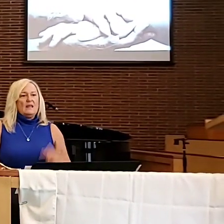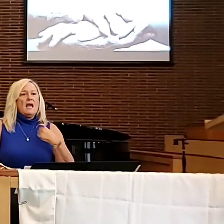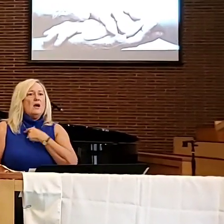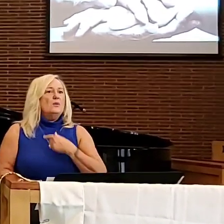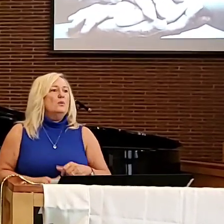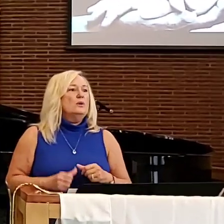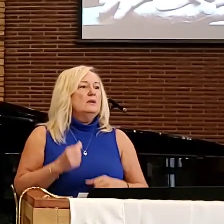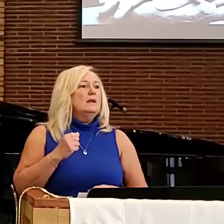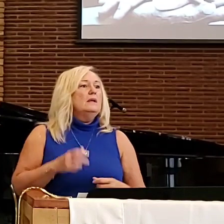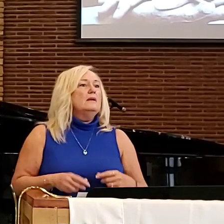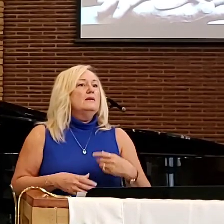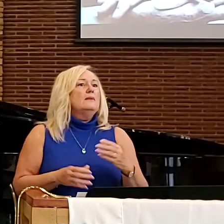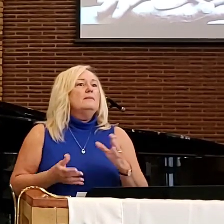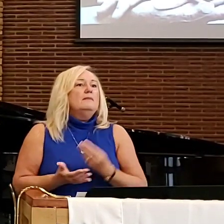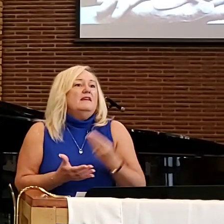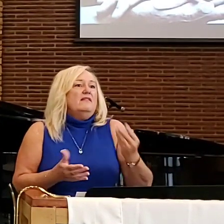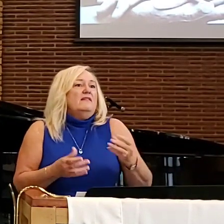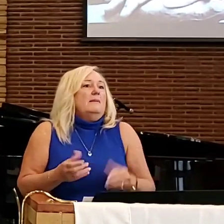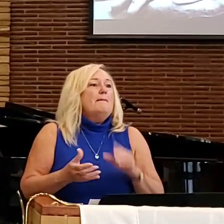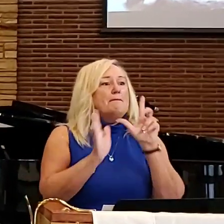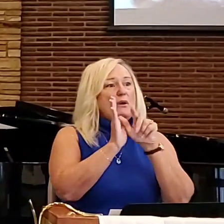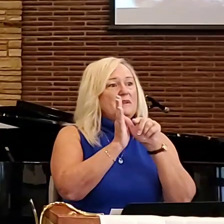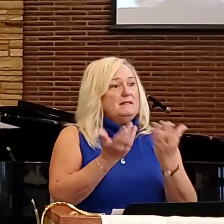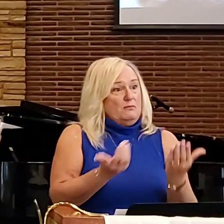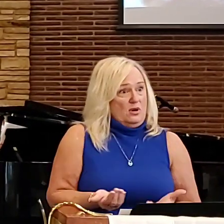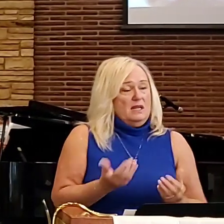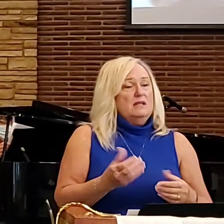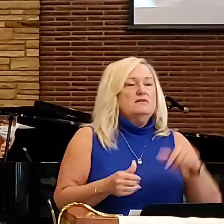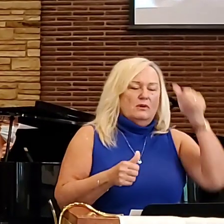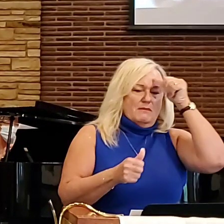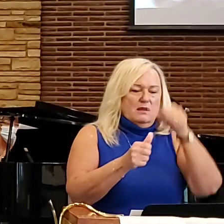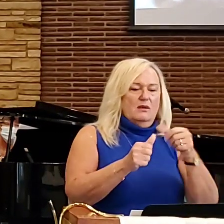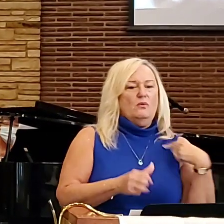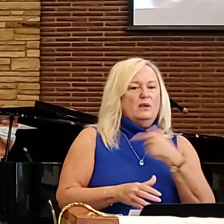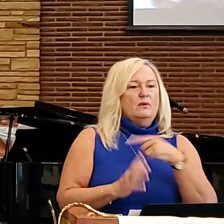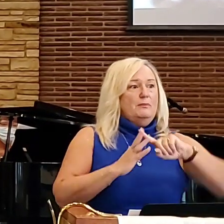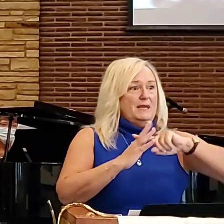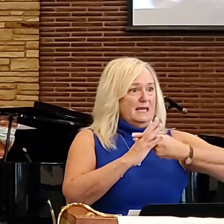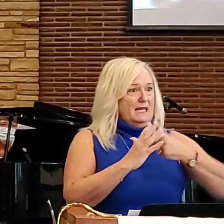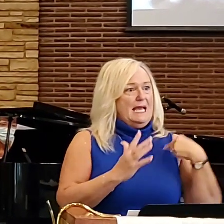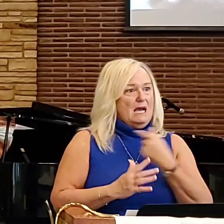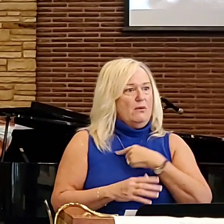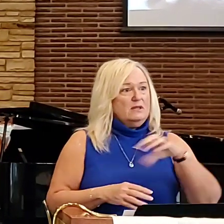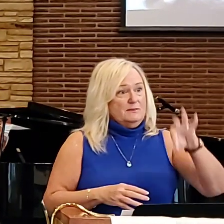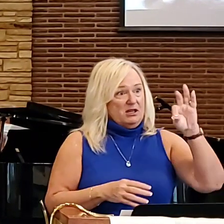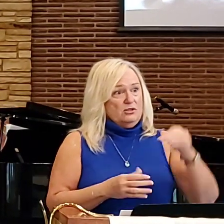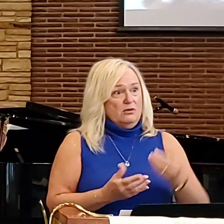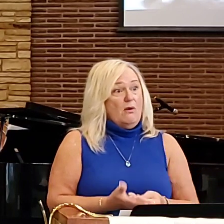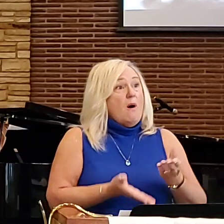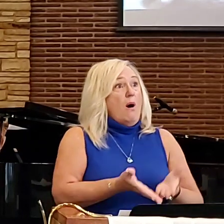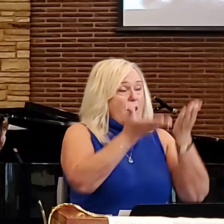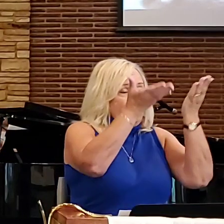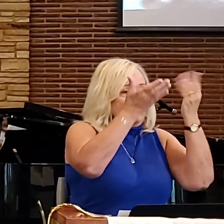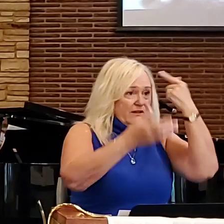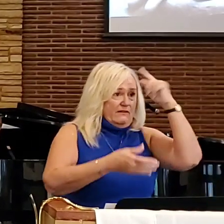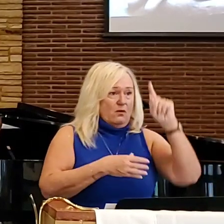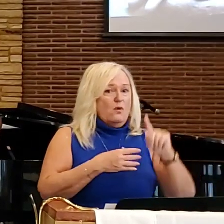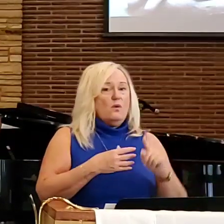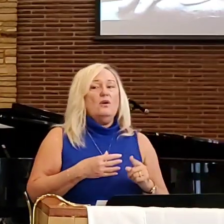Our stewardship moment this morning is a reminder that we will begin our special offering